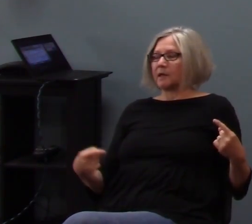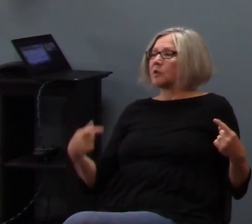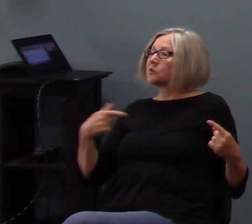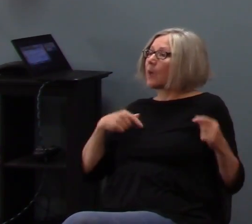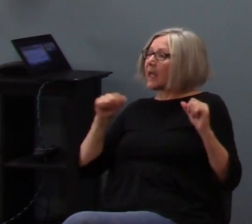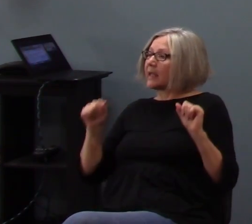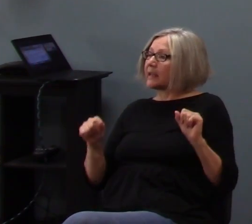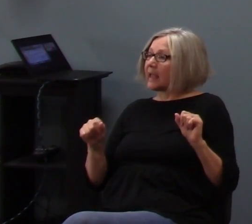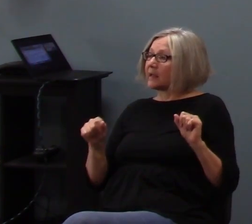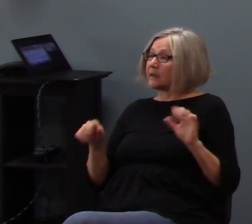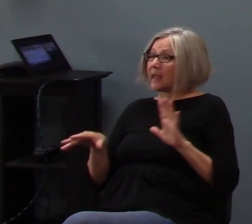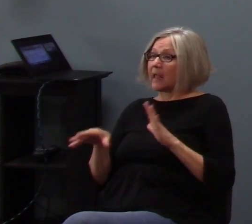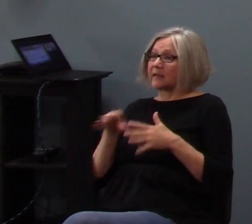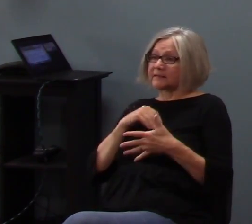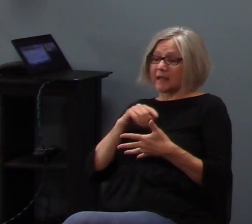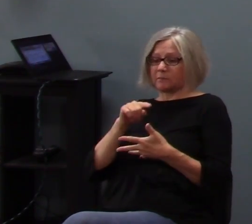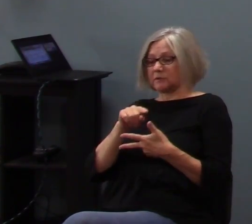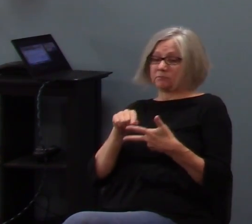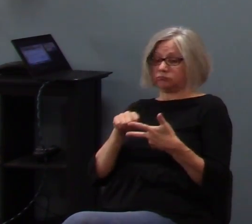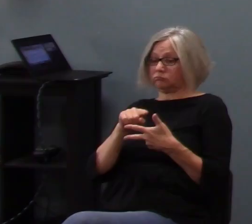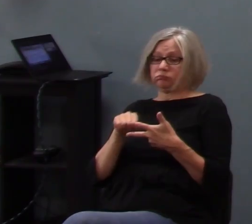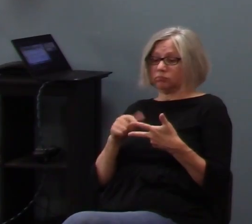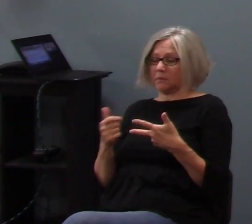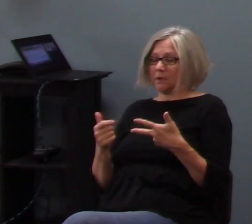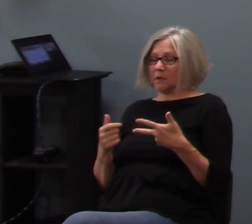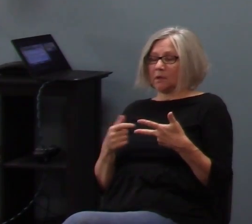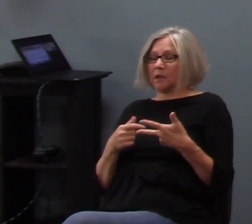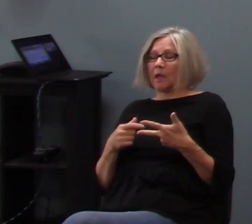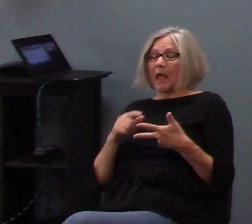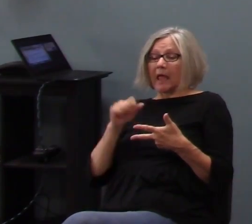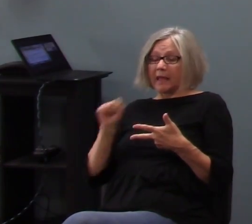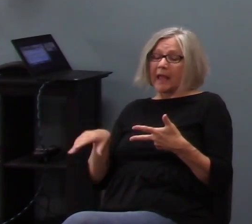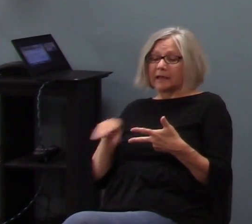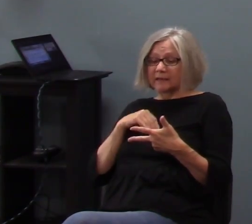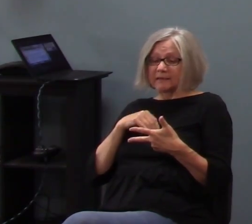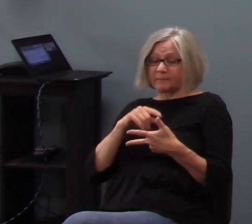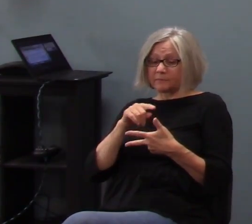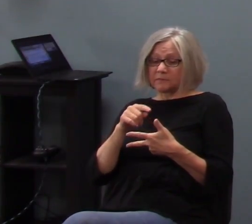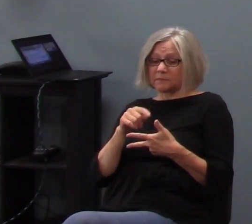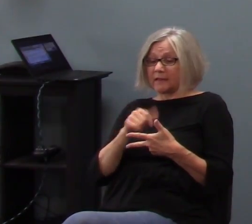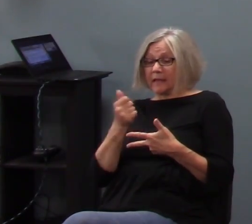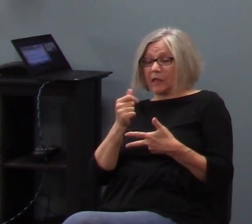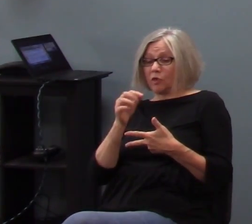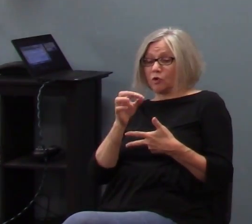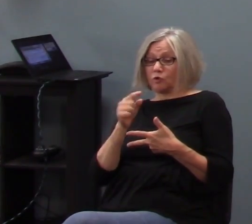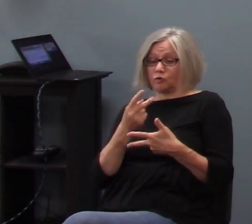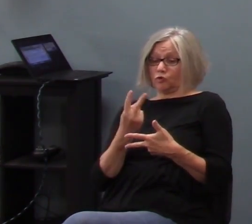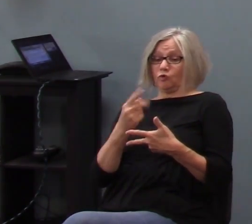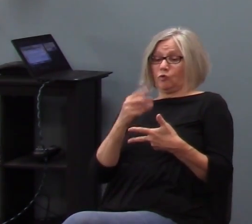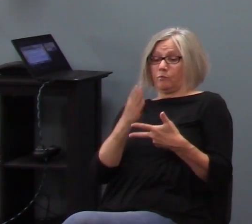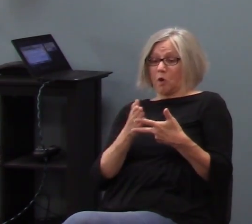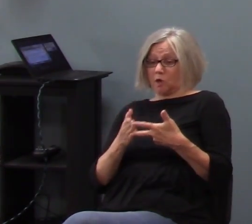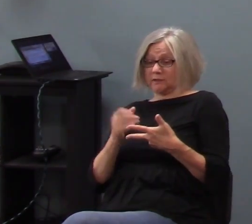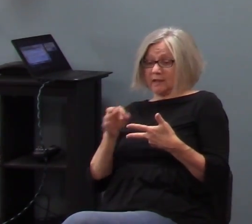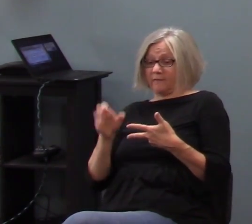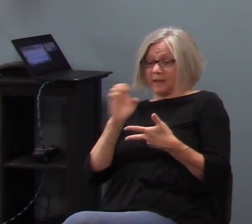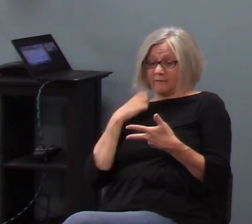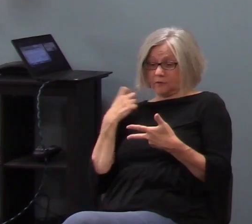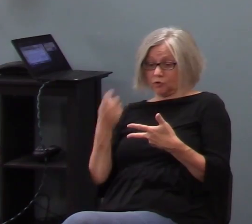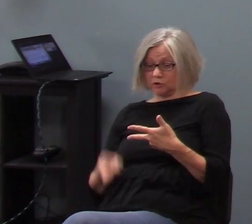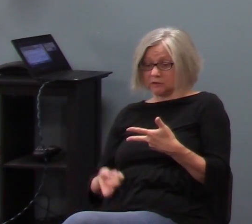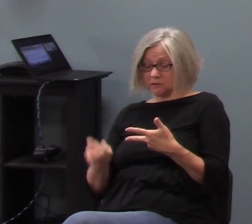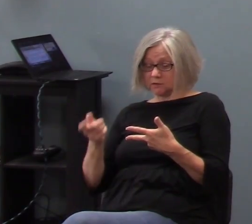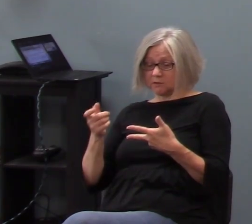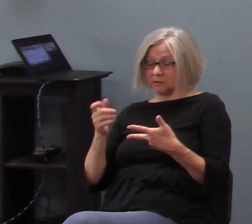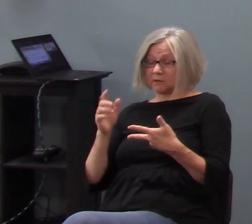other 2 if I wanted to, and Yes. you're probably going to blow those away too. But I could accept the other 2 components of Yep. evolution, and Exactly. it